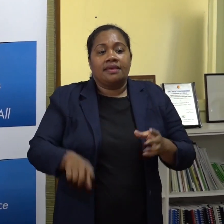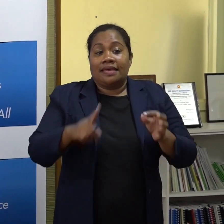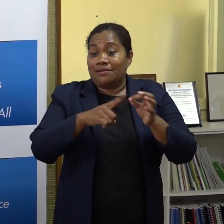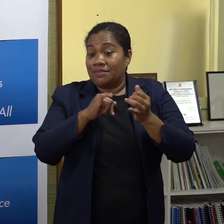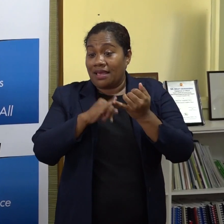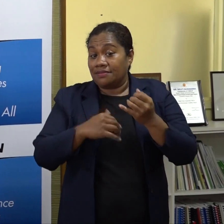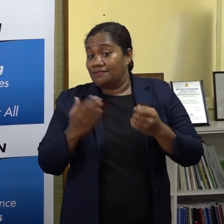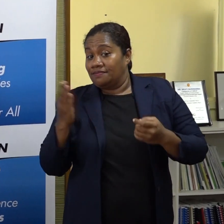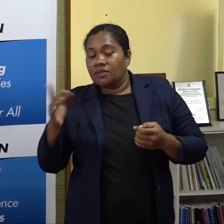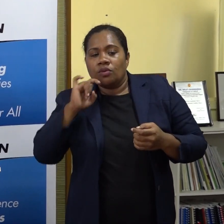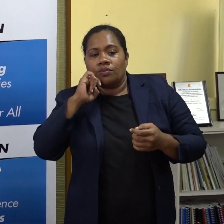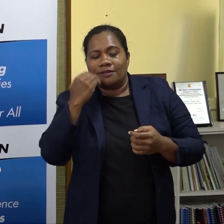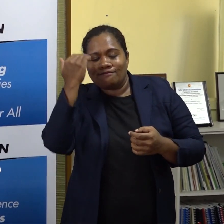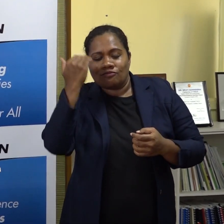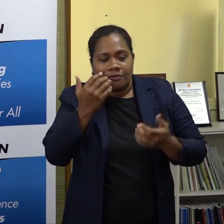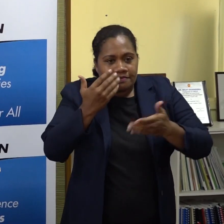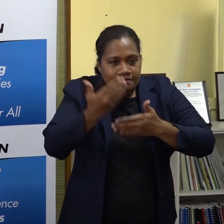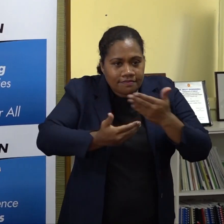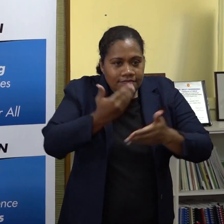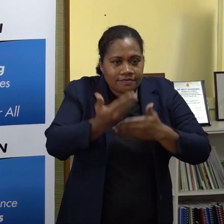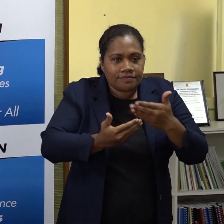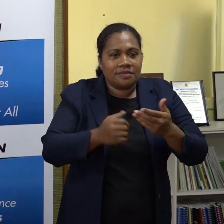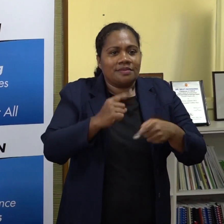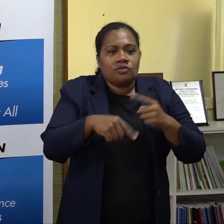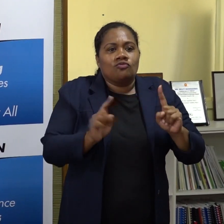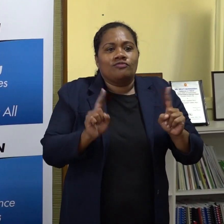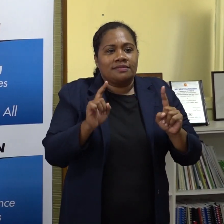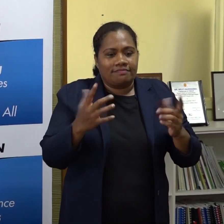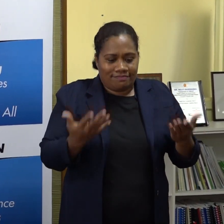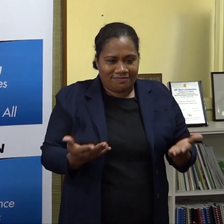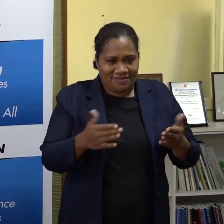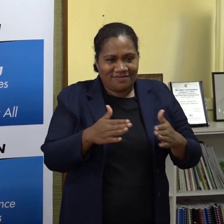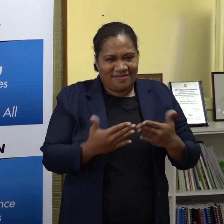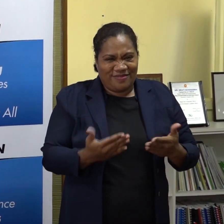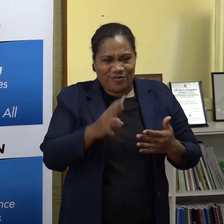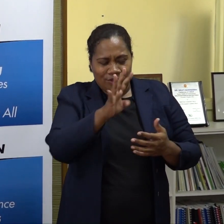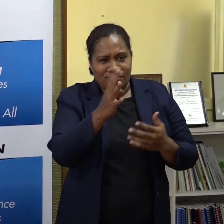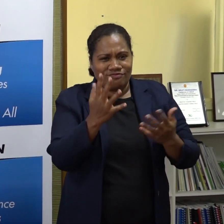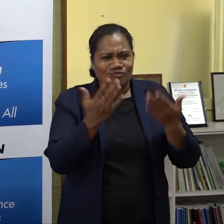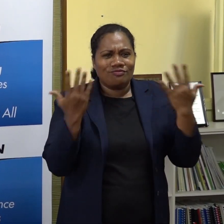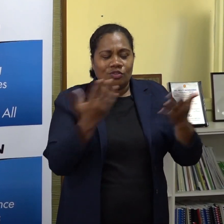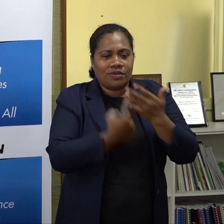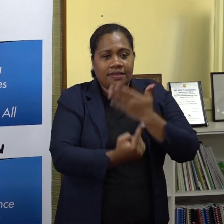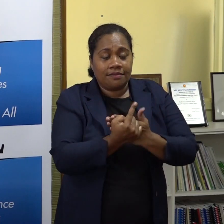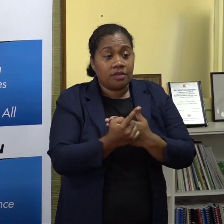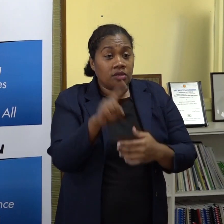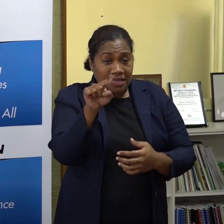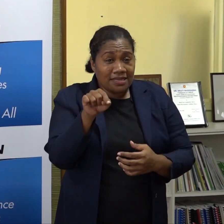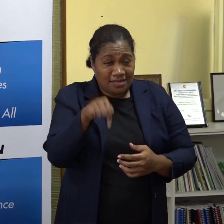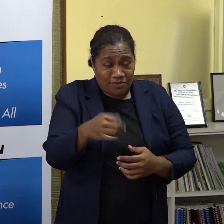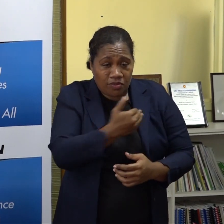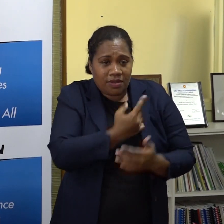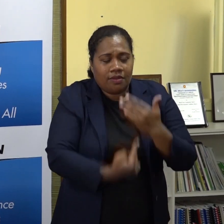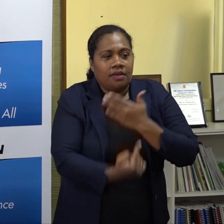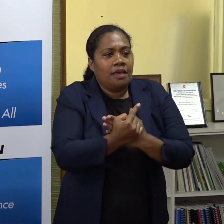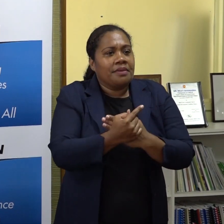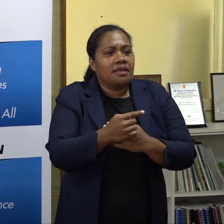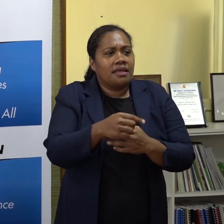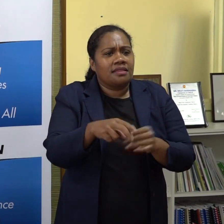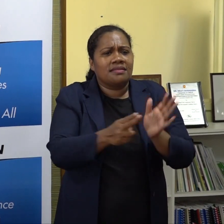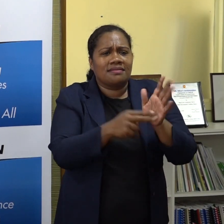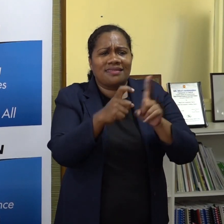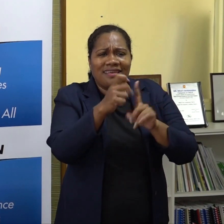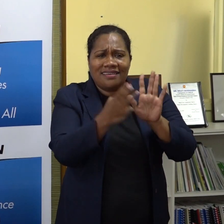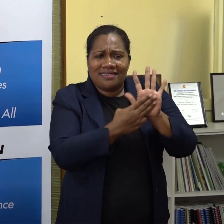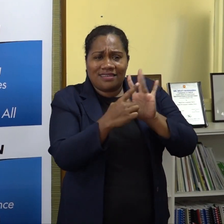will give a short brief on the status or the operation for Ministry of Health. At a brief this morning at the National Disaster Management